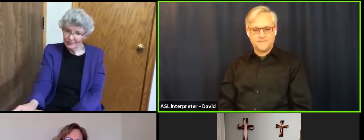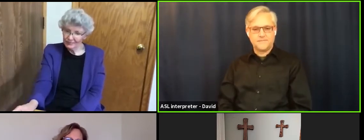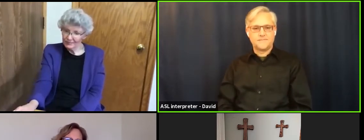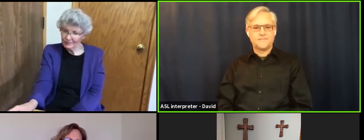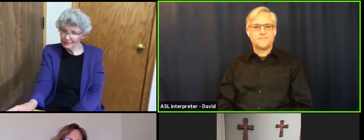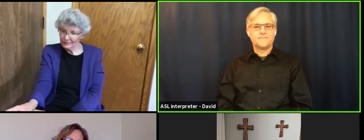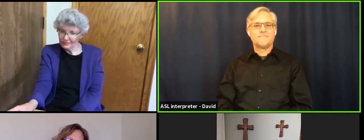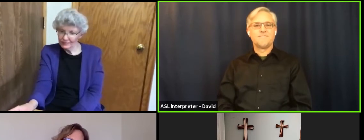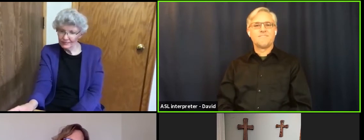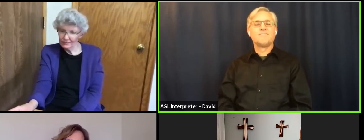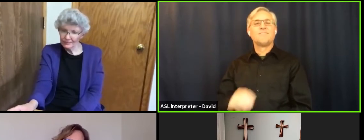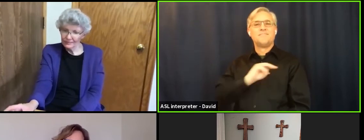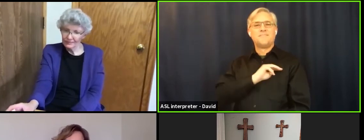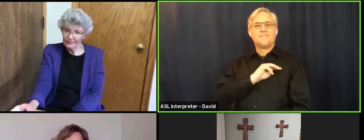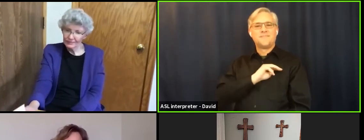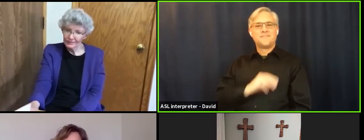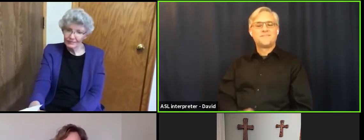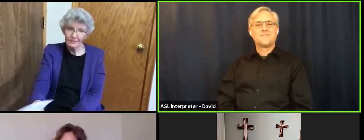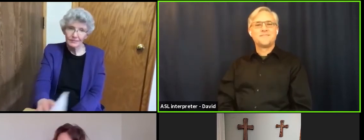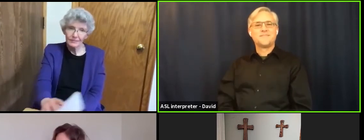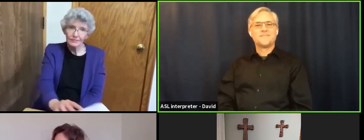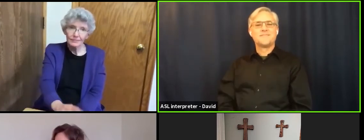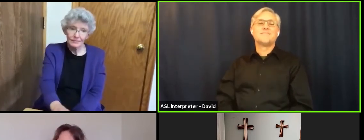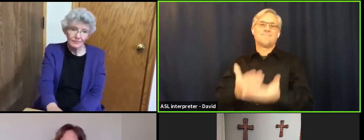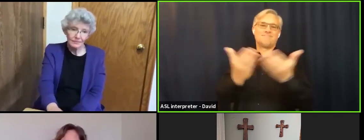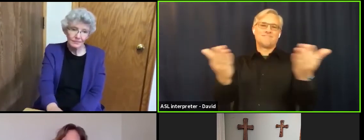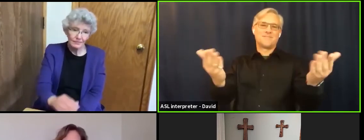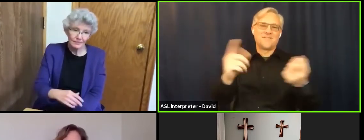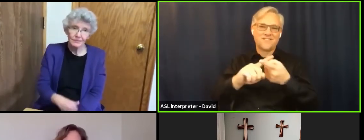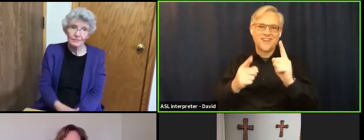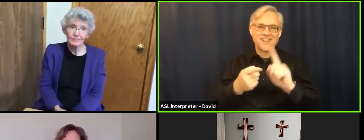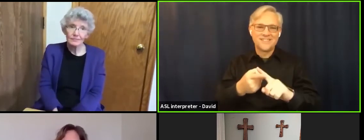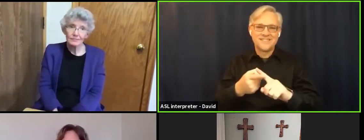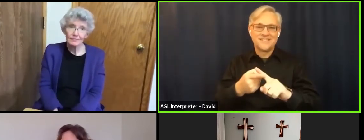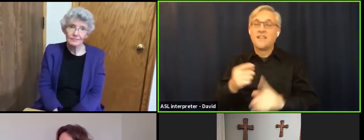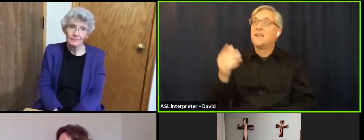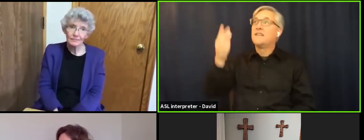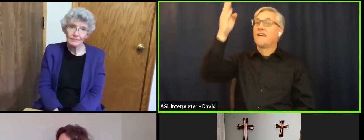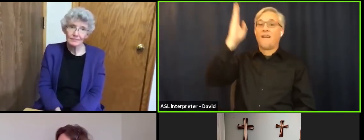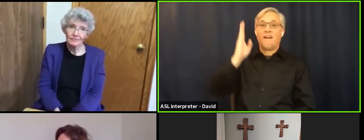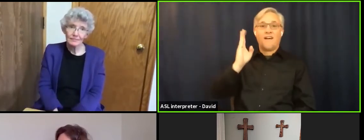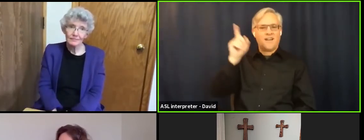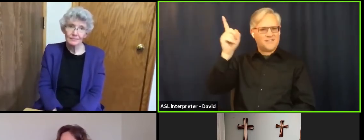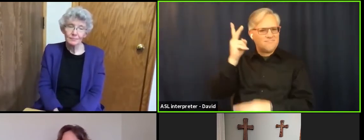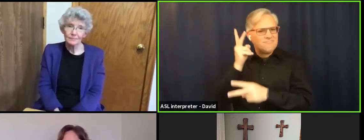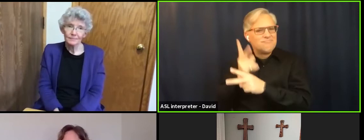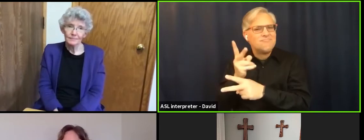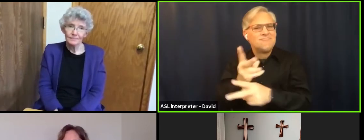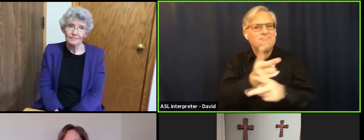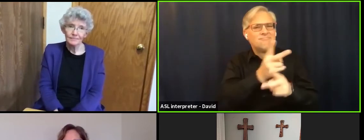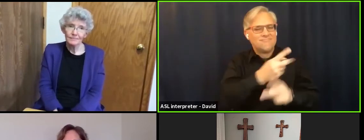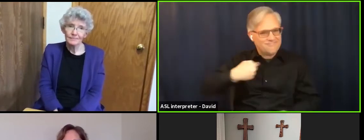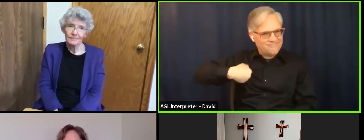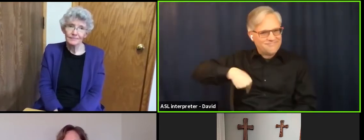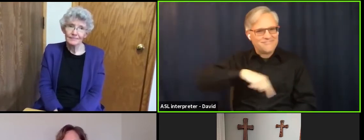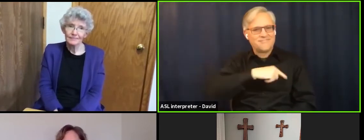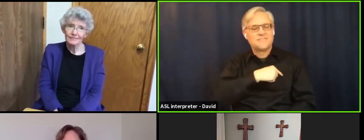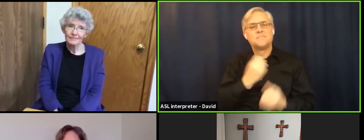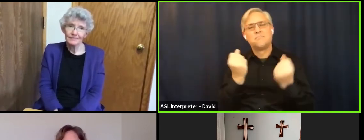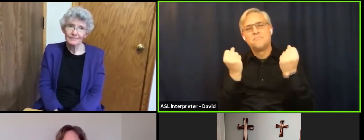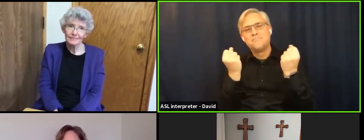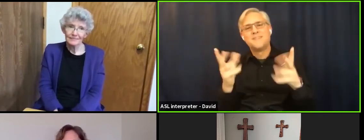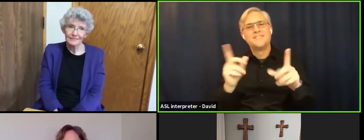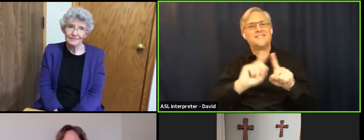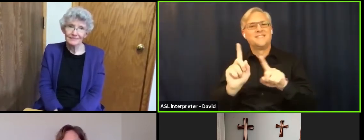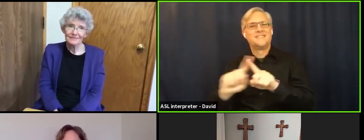My friends, God takes care of us in many different ways. And one of the ways